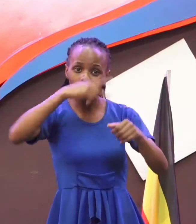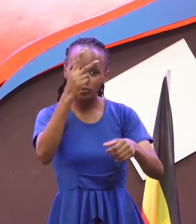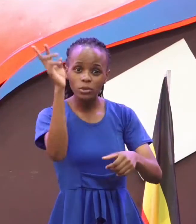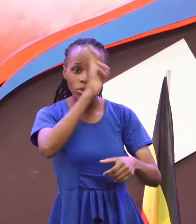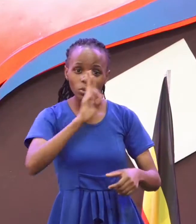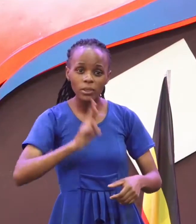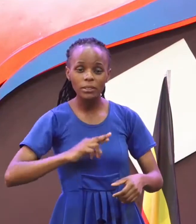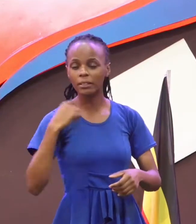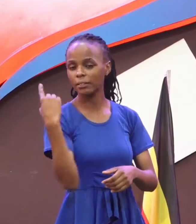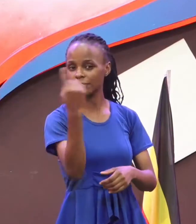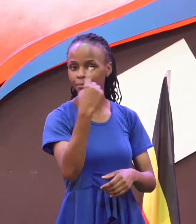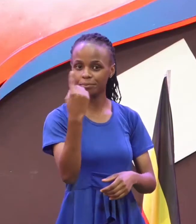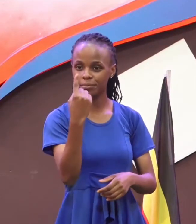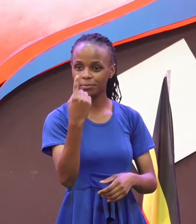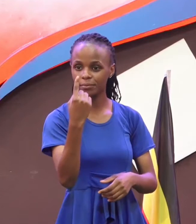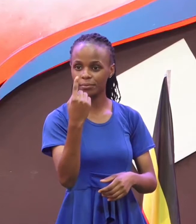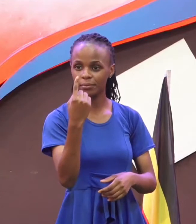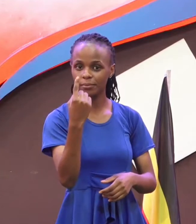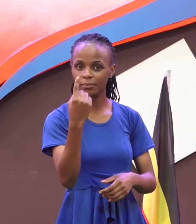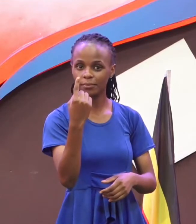knows only two religions.